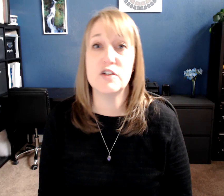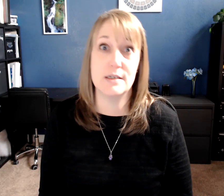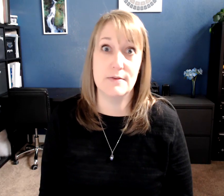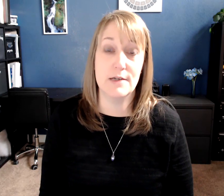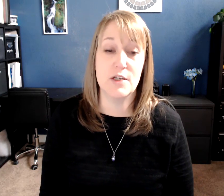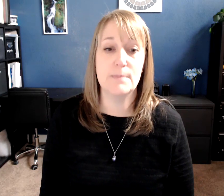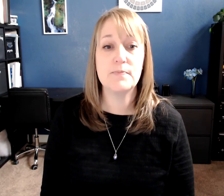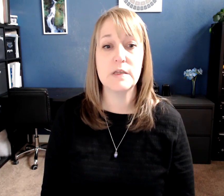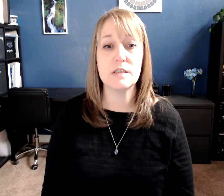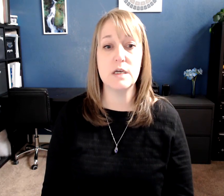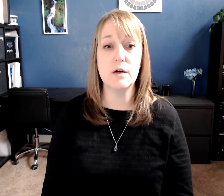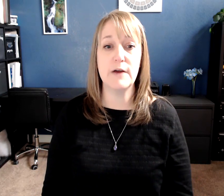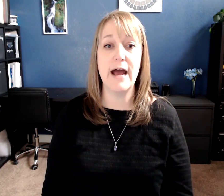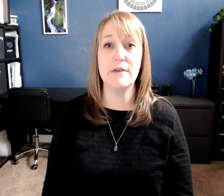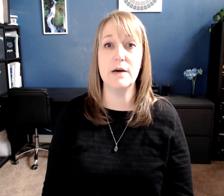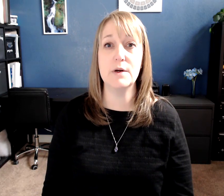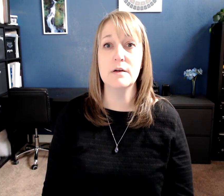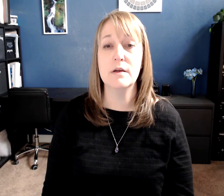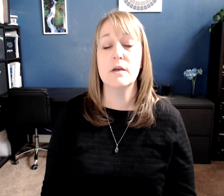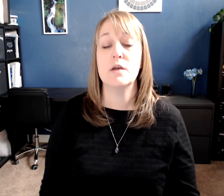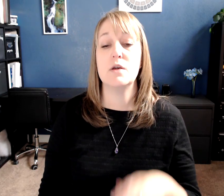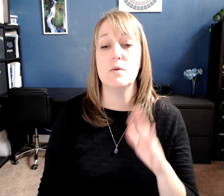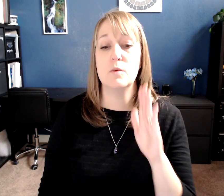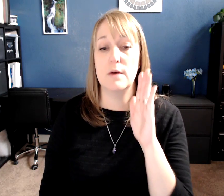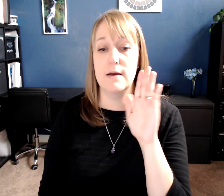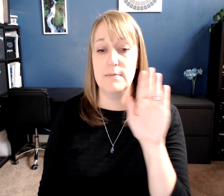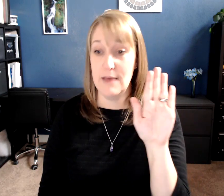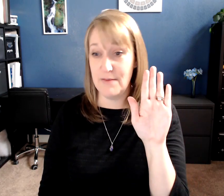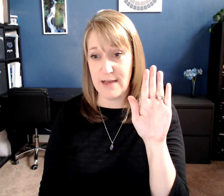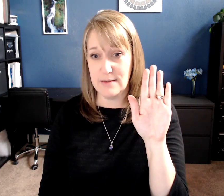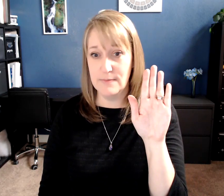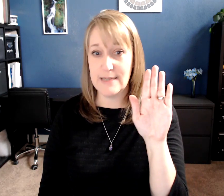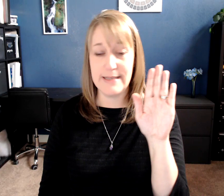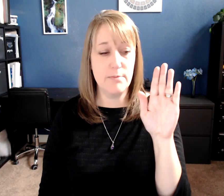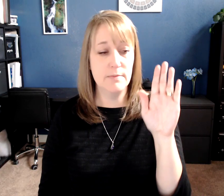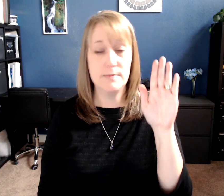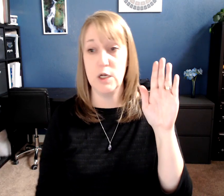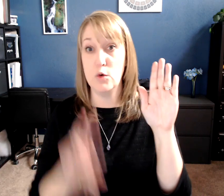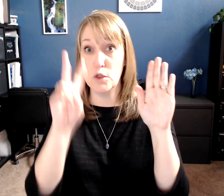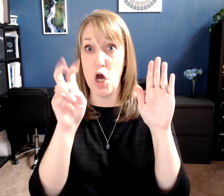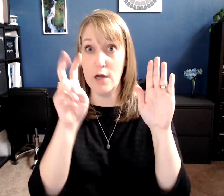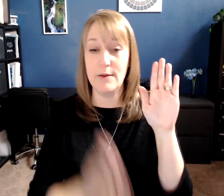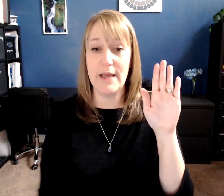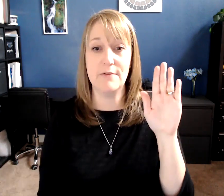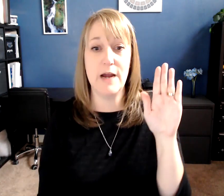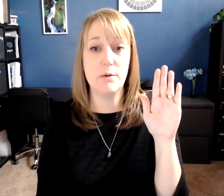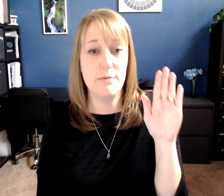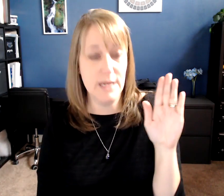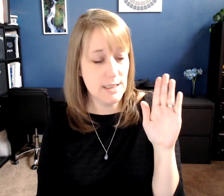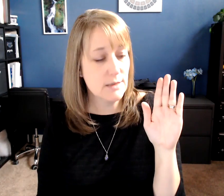just a different hand shape. So for half an hour, you have that same clock that we had for hour and minute